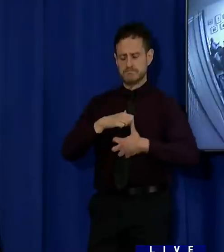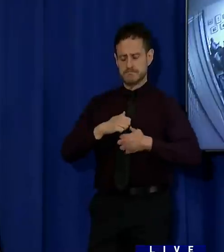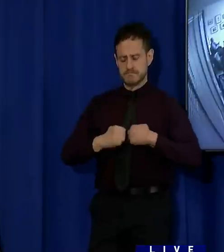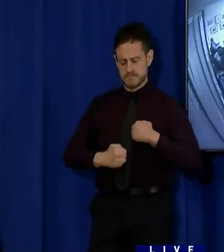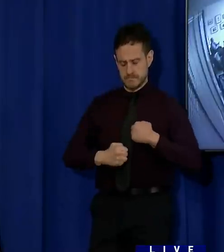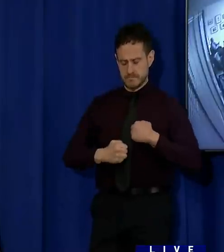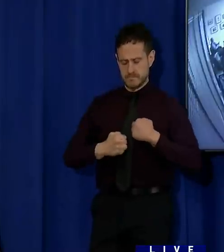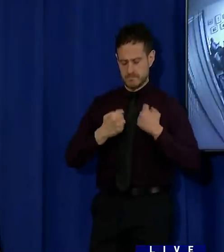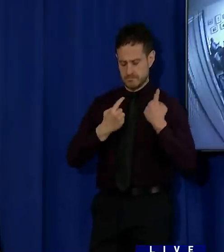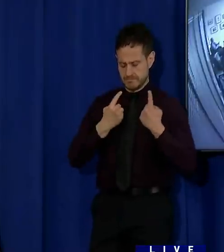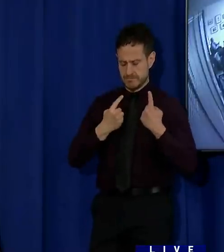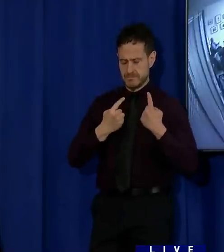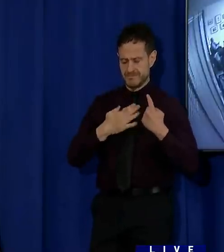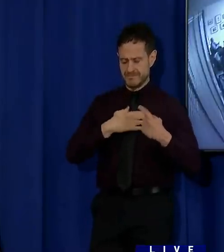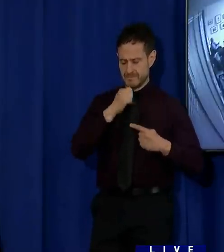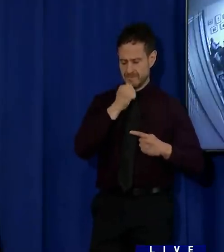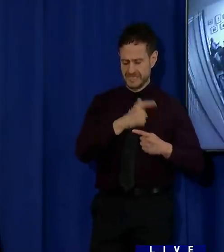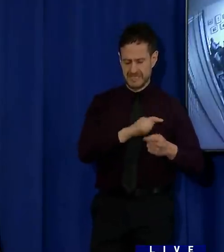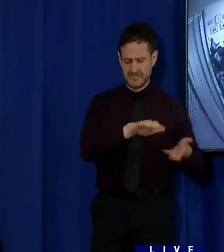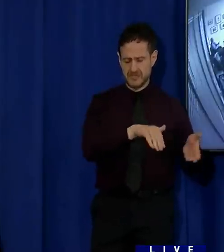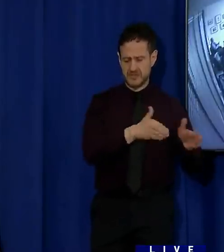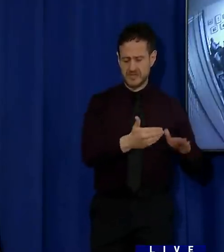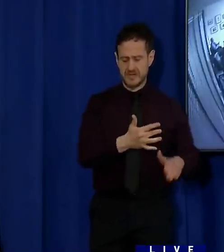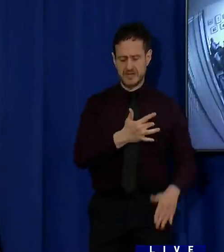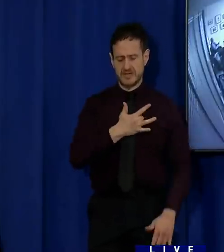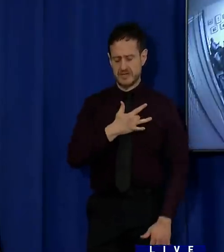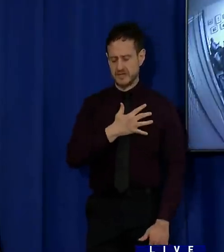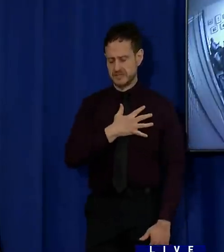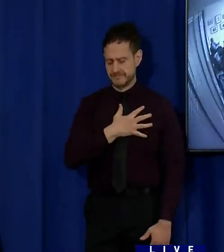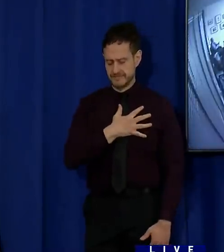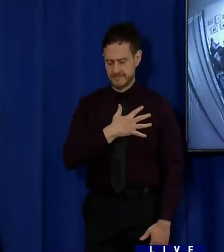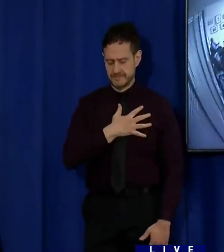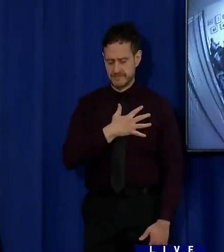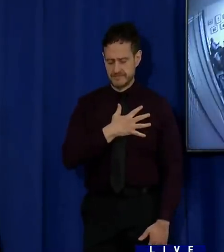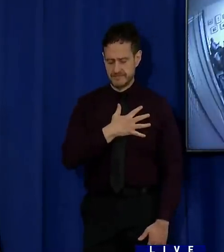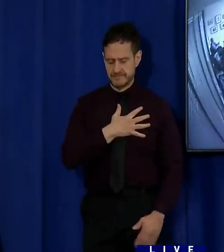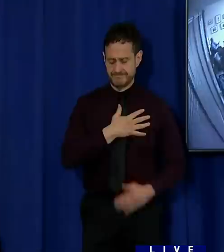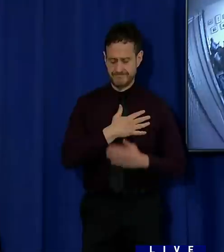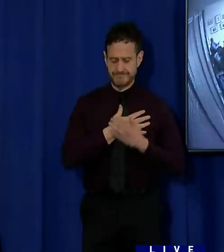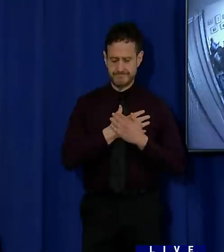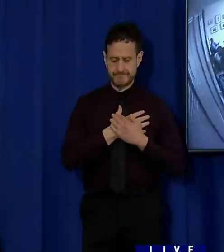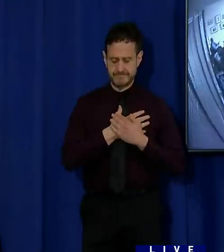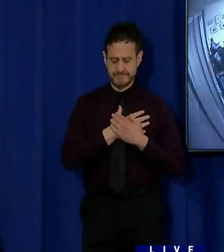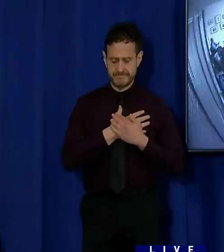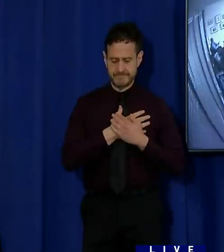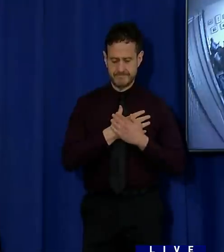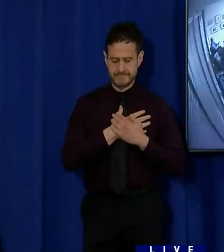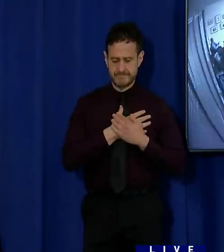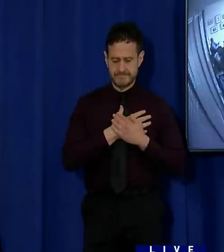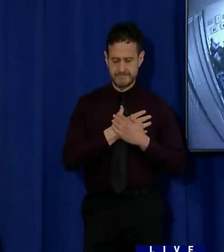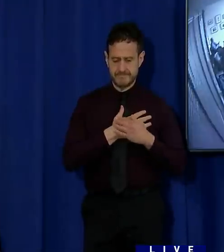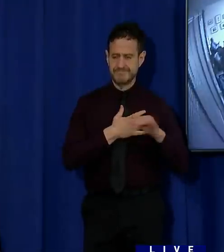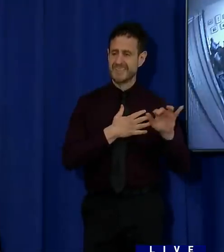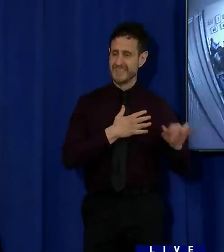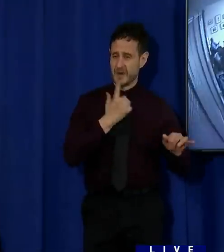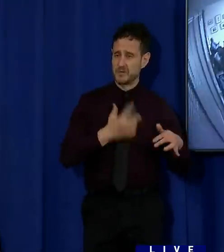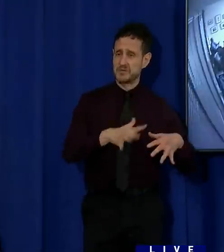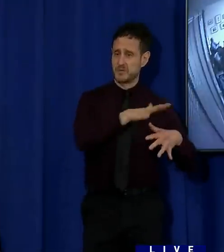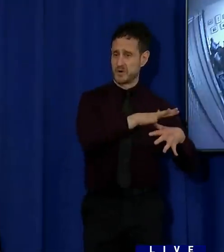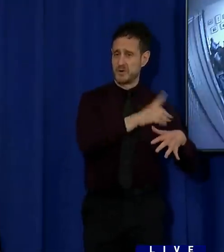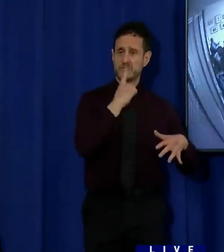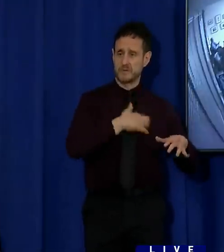to process all of that. That was the priority for my family and for myself.